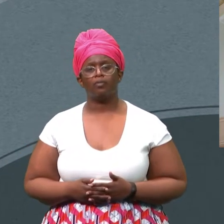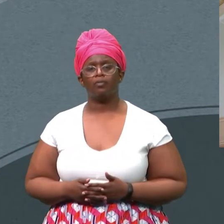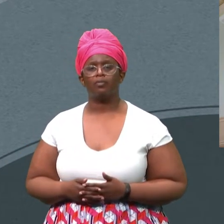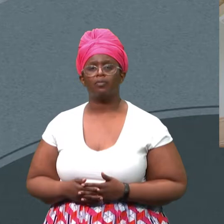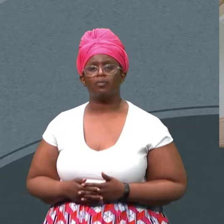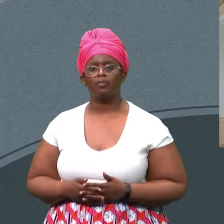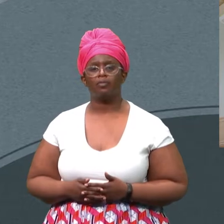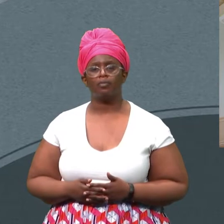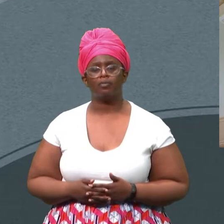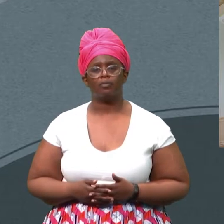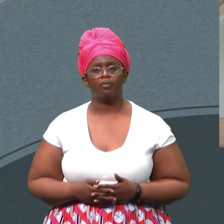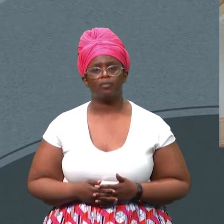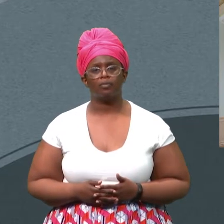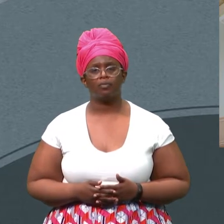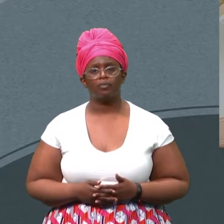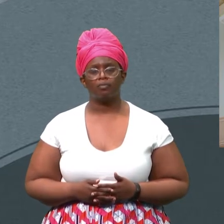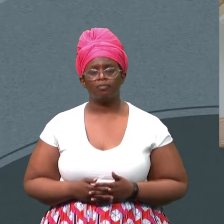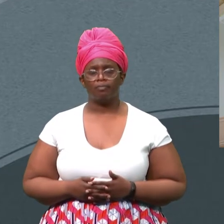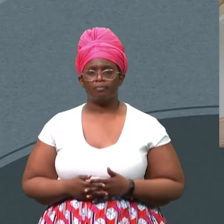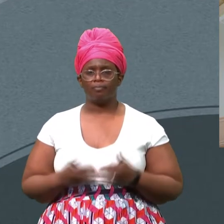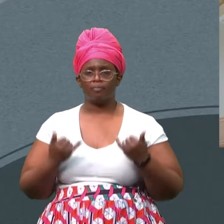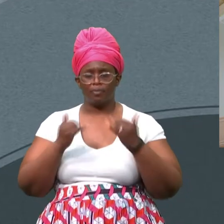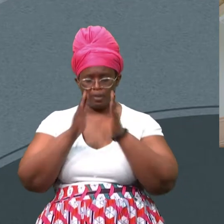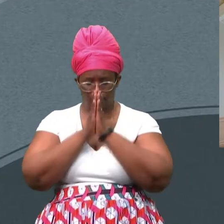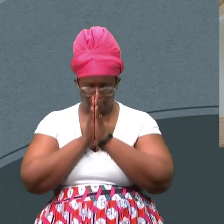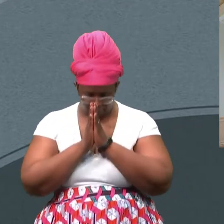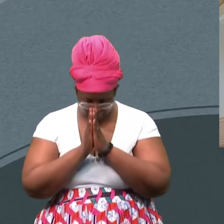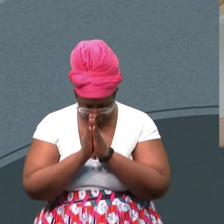Come on, real soft, I want to pray.